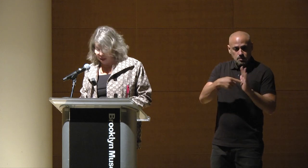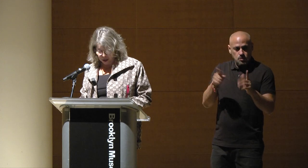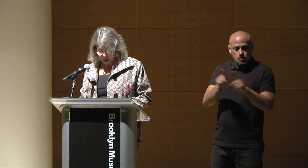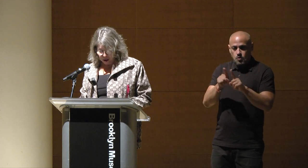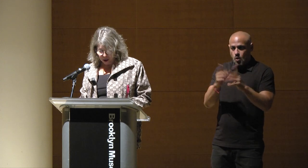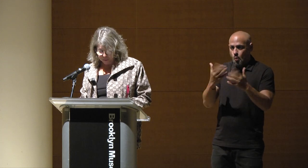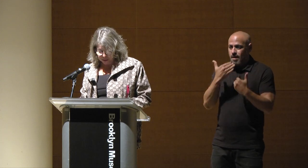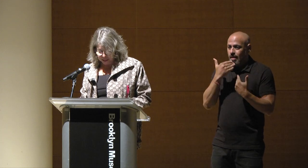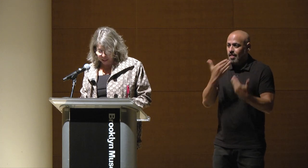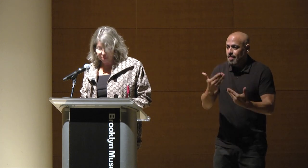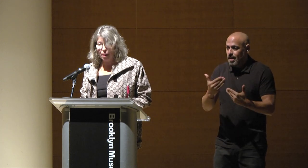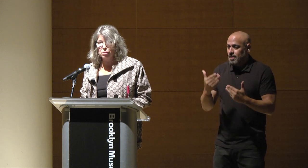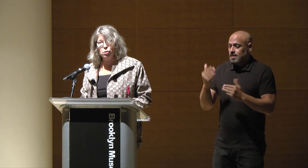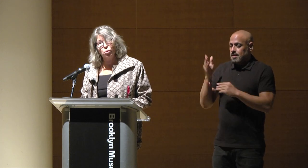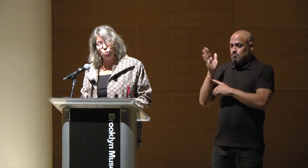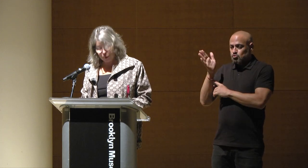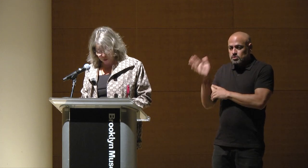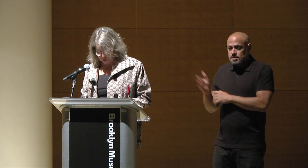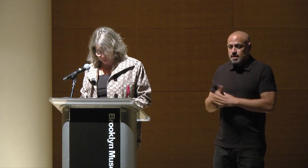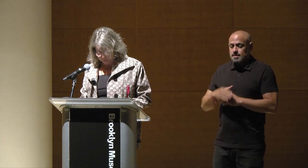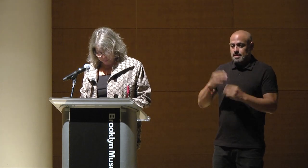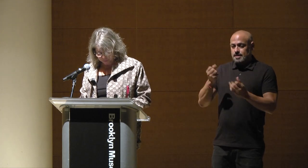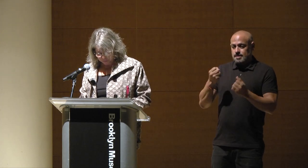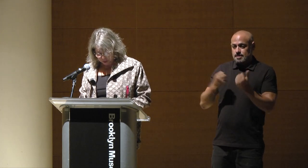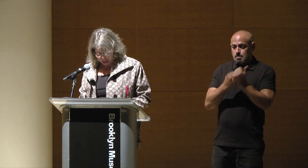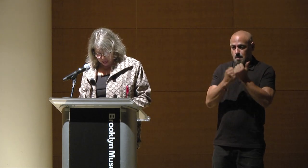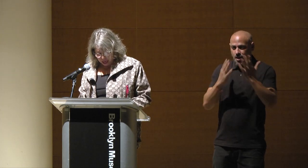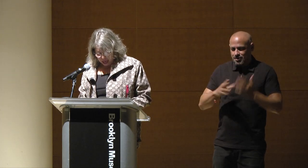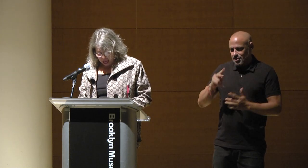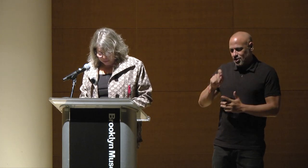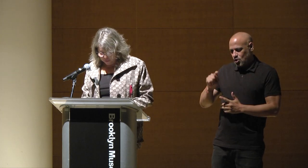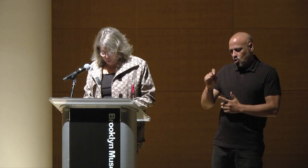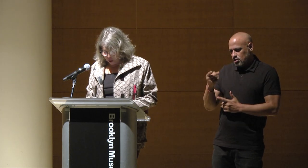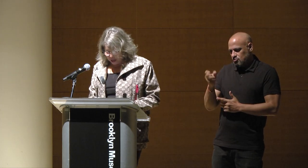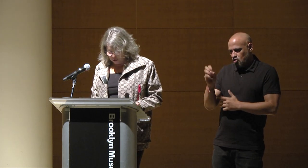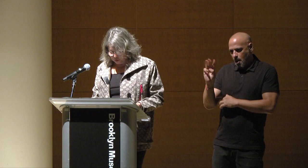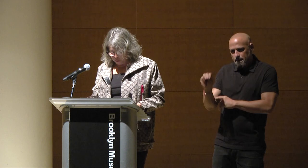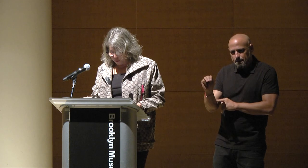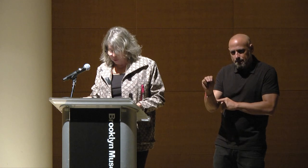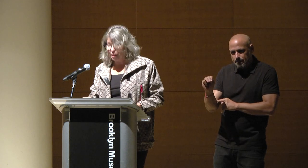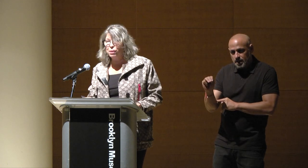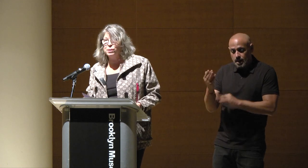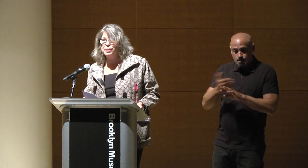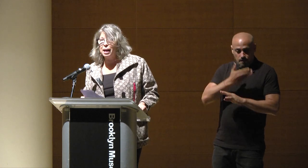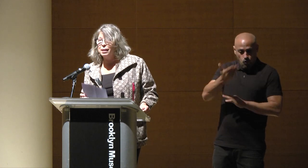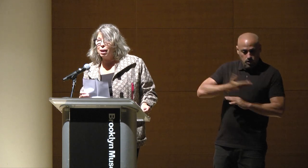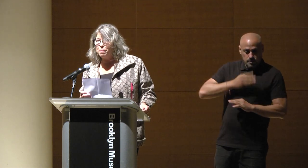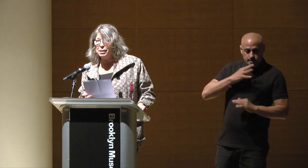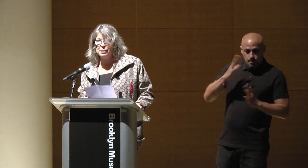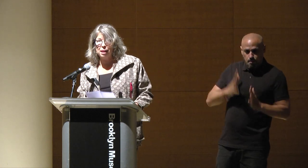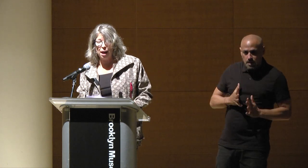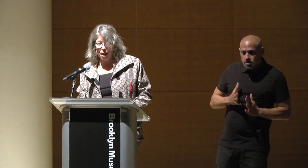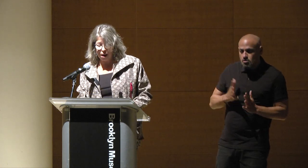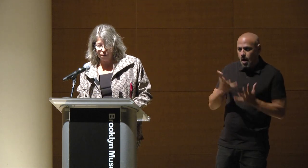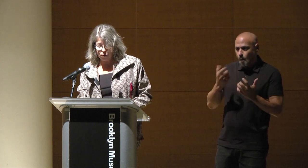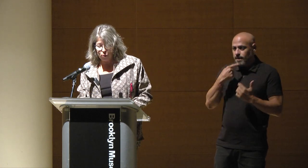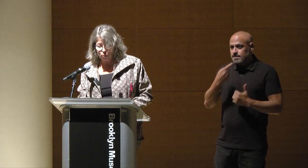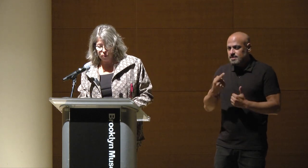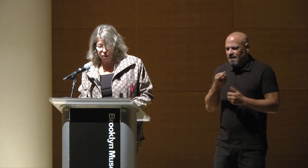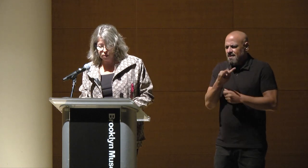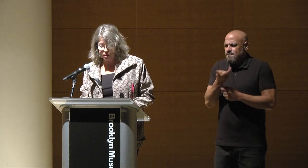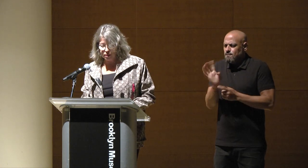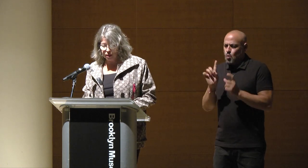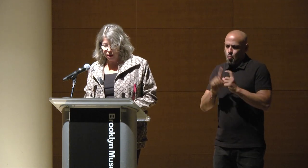want to thank our presenting sponsor, Nordstrom. And before I introduce our speakers, allow me to say a